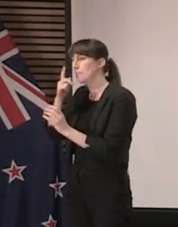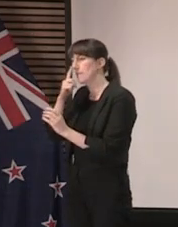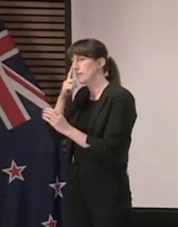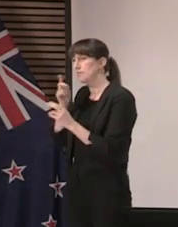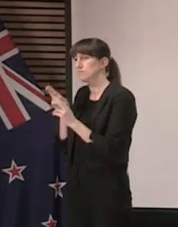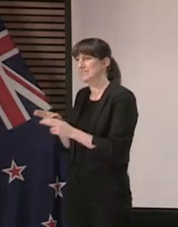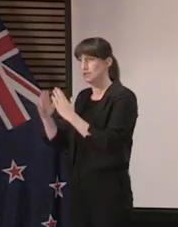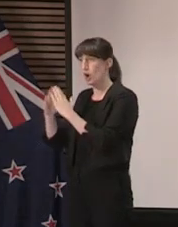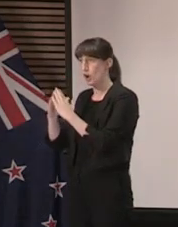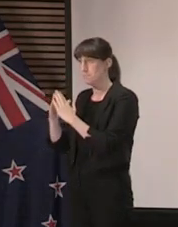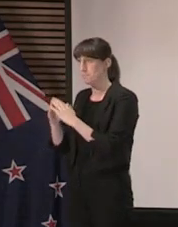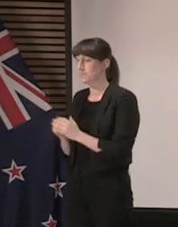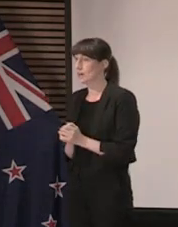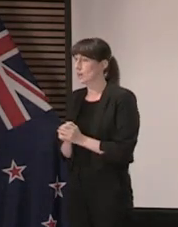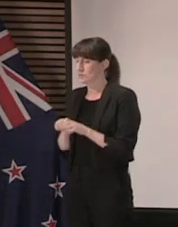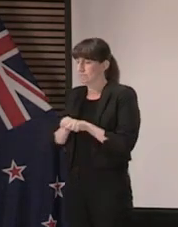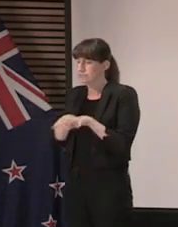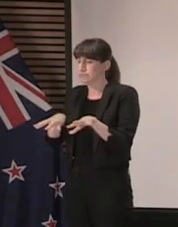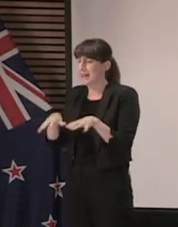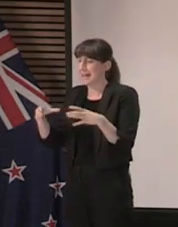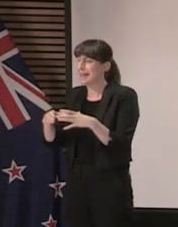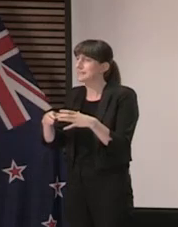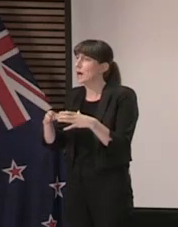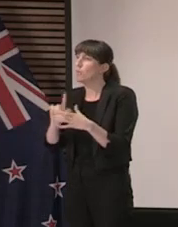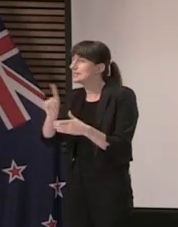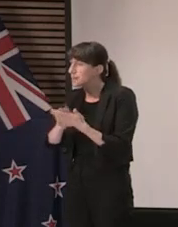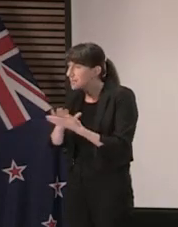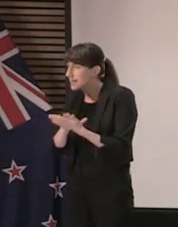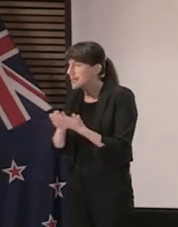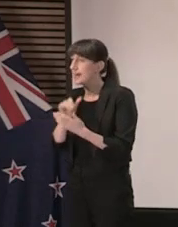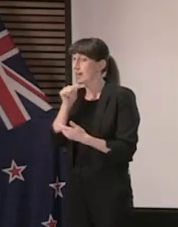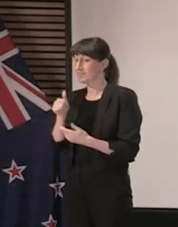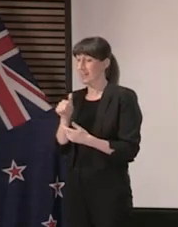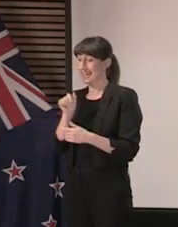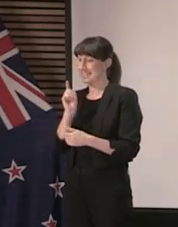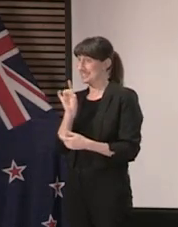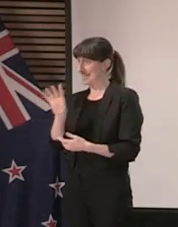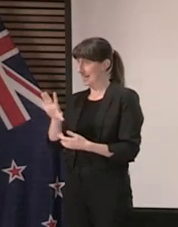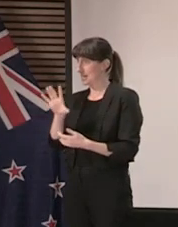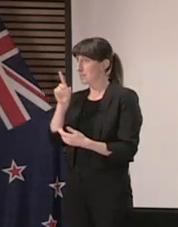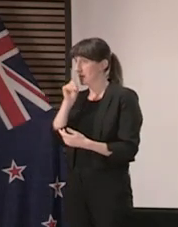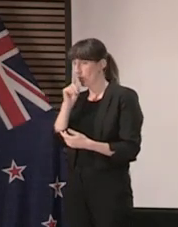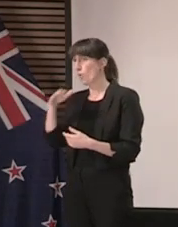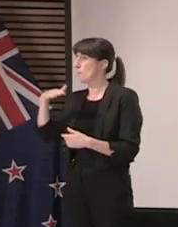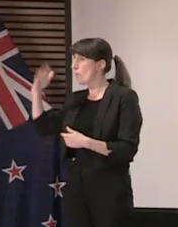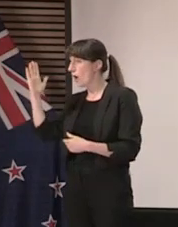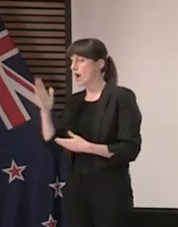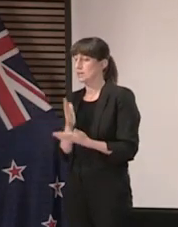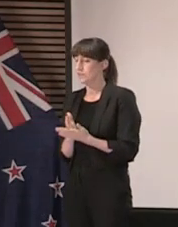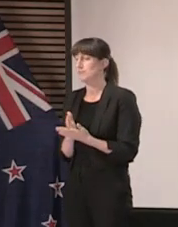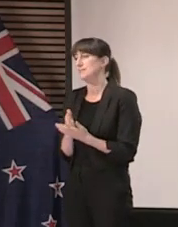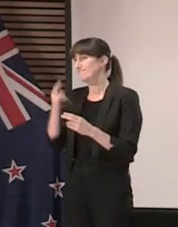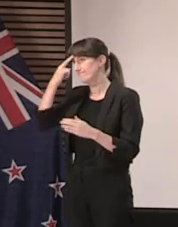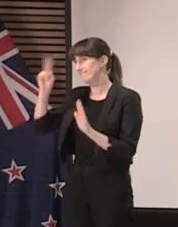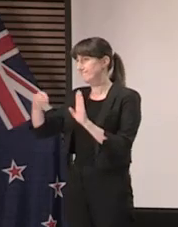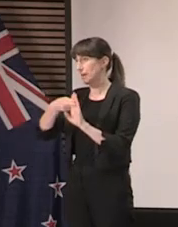there are 10 or more cases of COVID-19 that are connected. We'll provide more details on that and other clusters